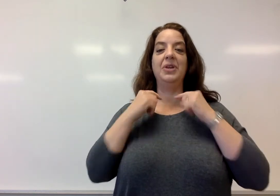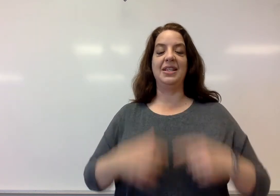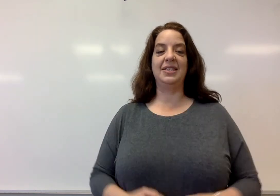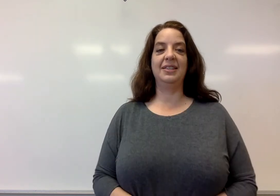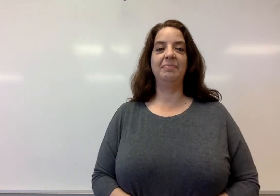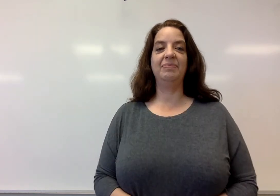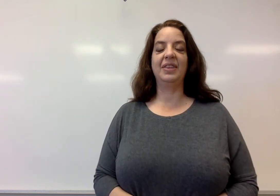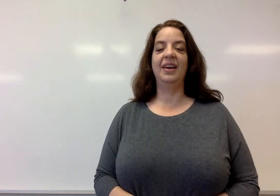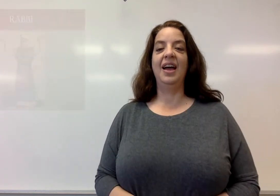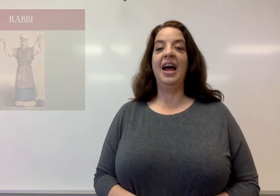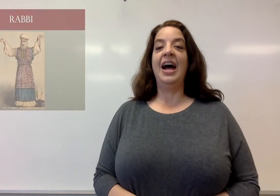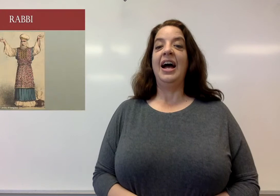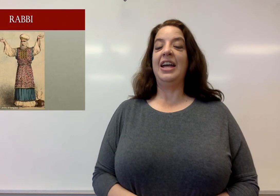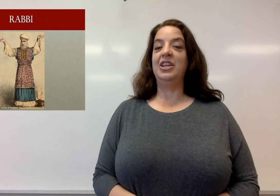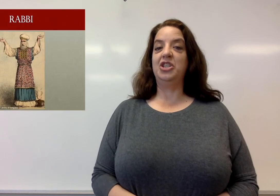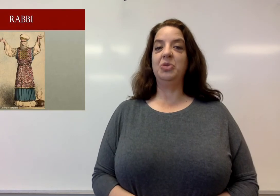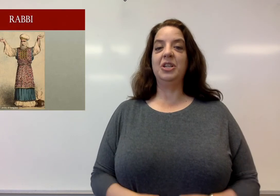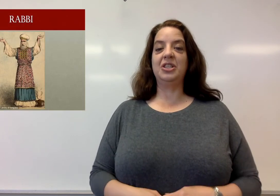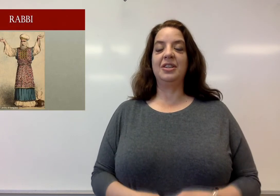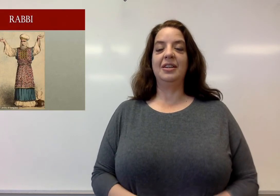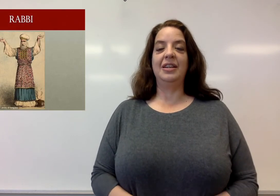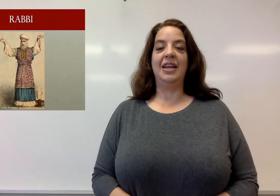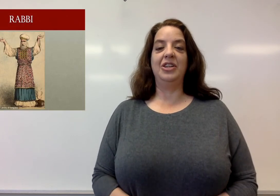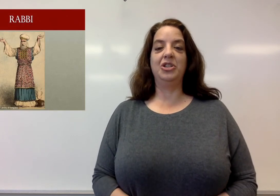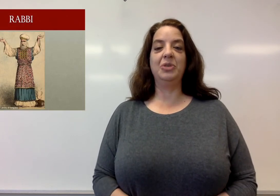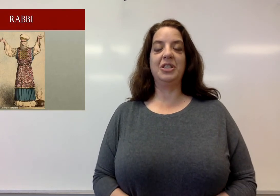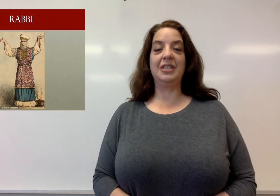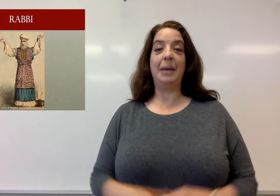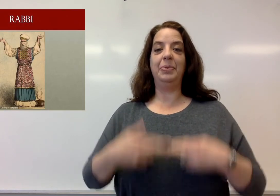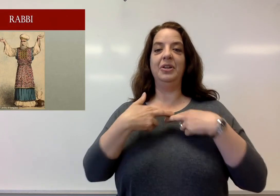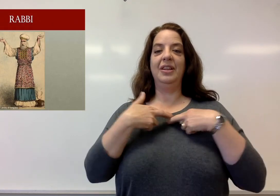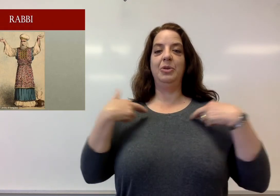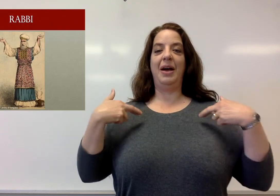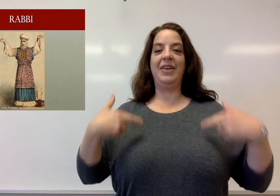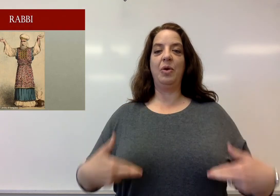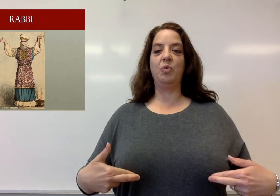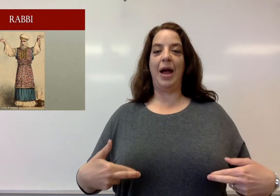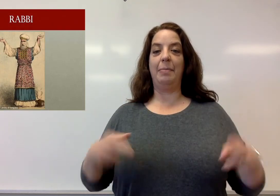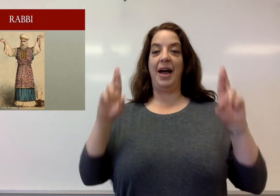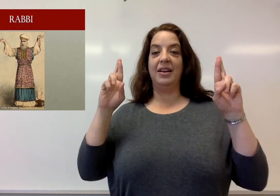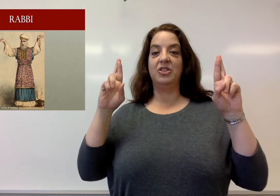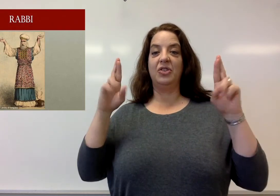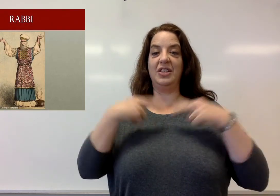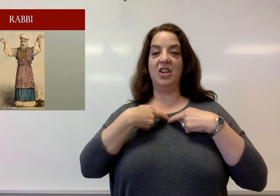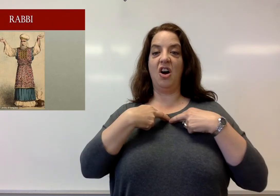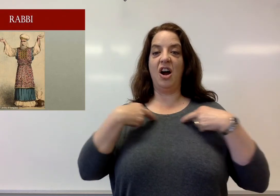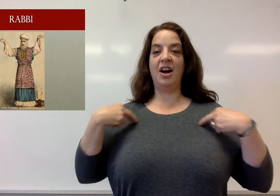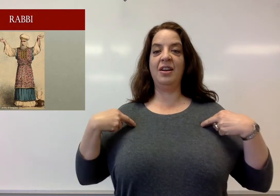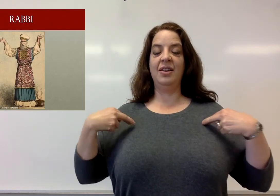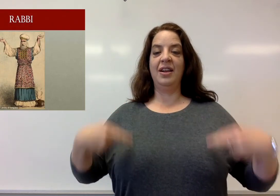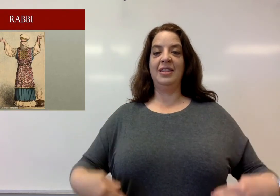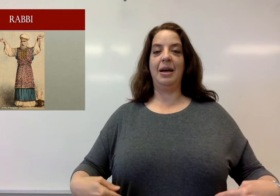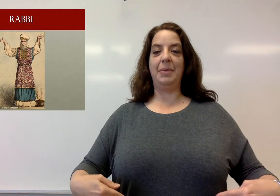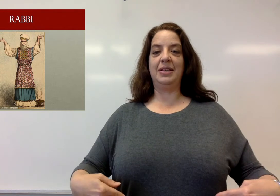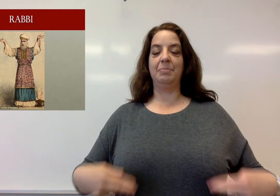priest. In a Jewish temple, you have a rabbi. So that's an R that makes a